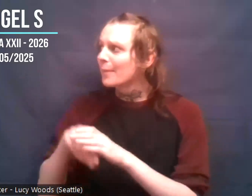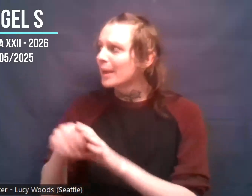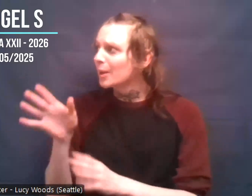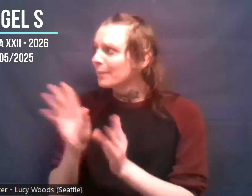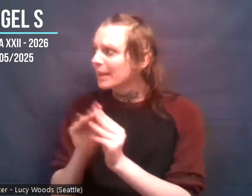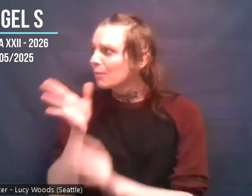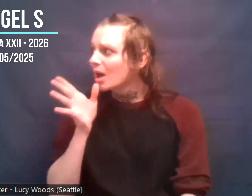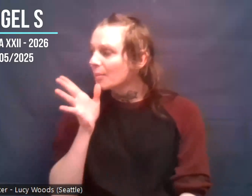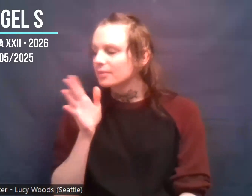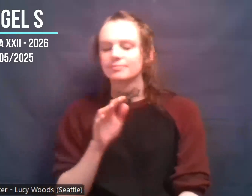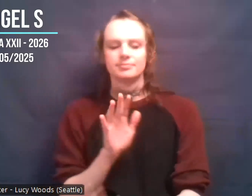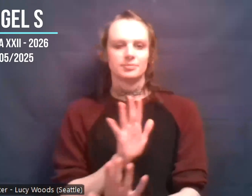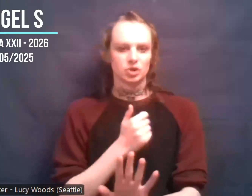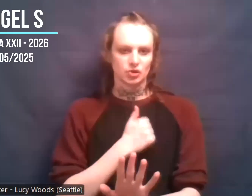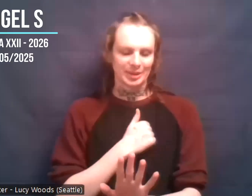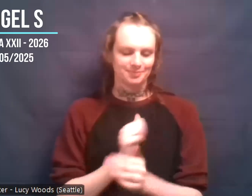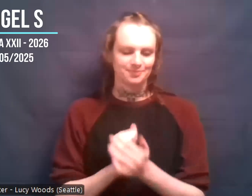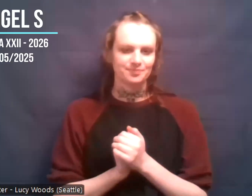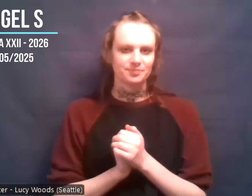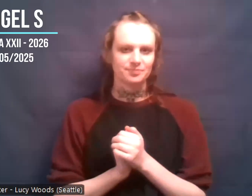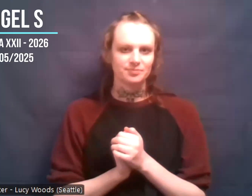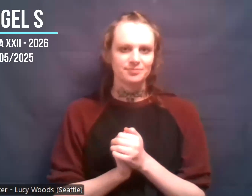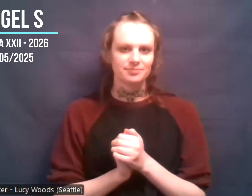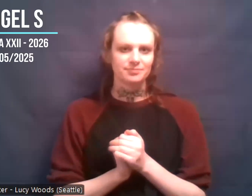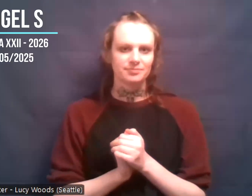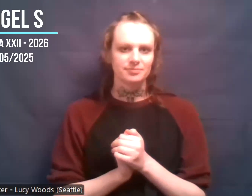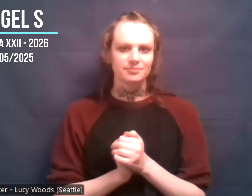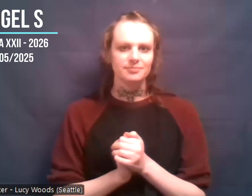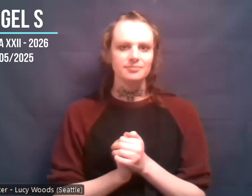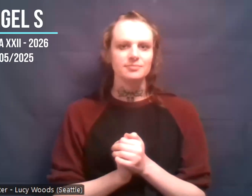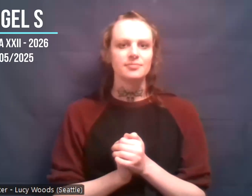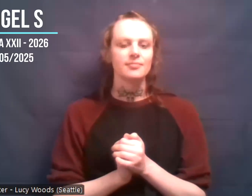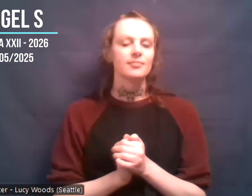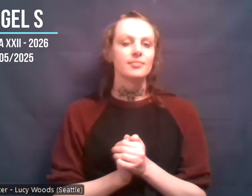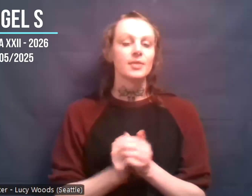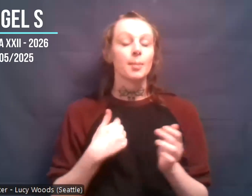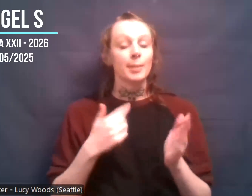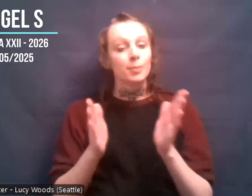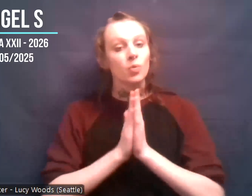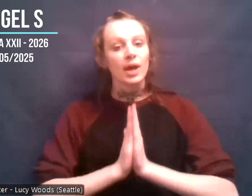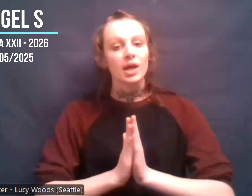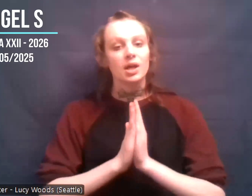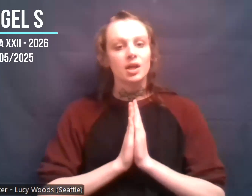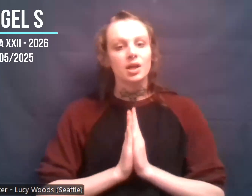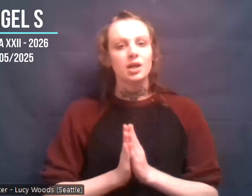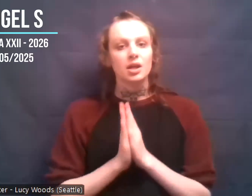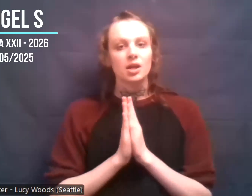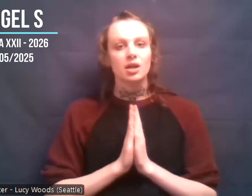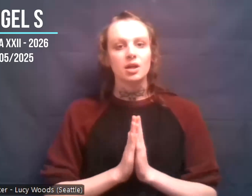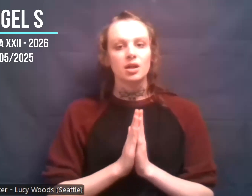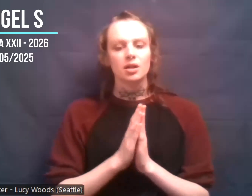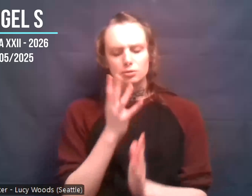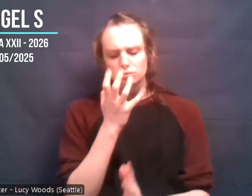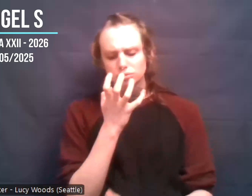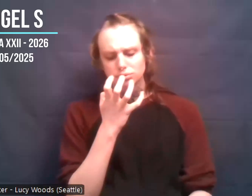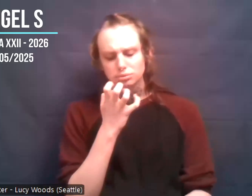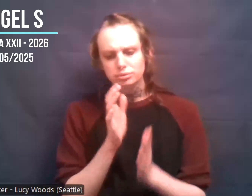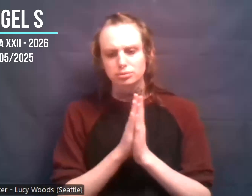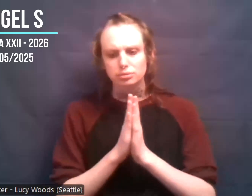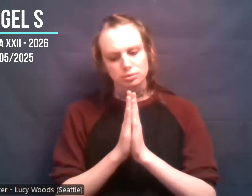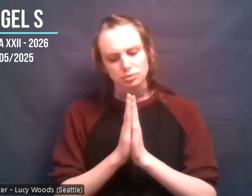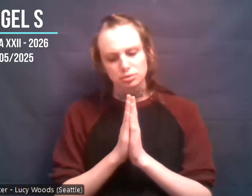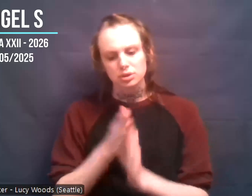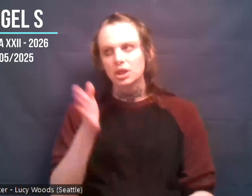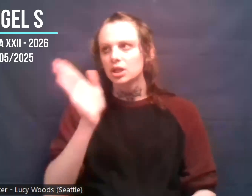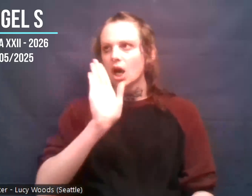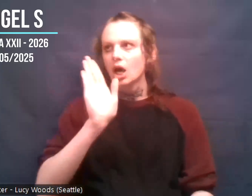As I'm praying, um, I'm praying angrily, and I'm just like, God, like, get me